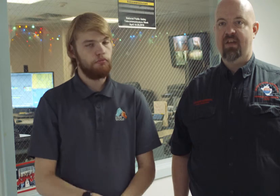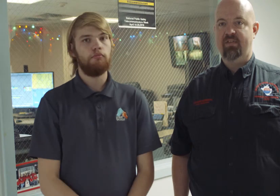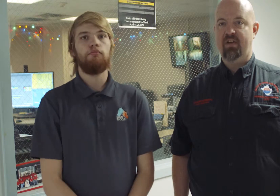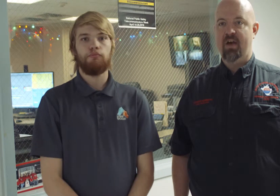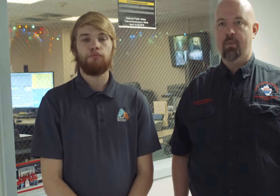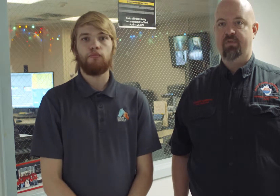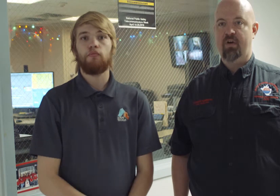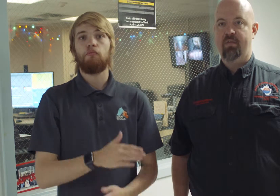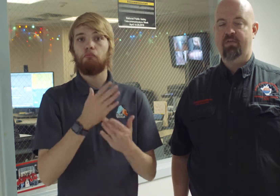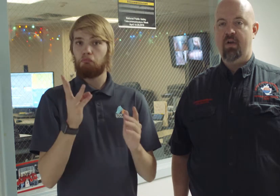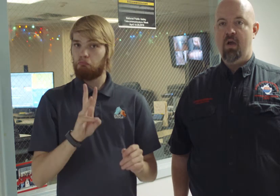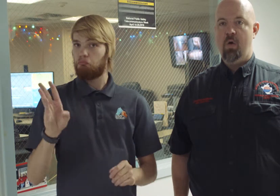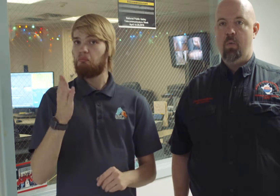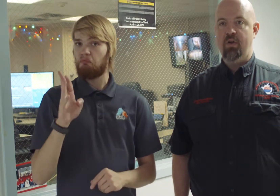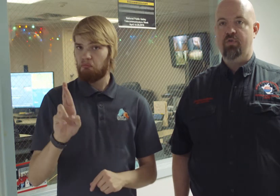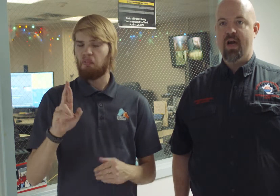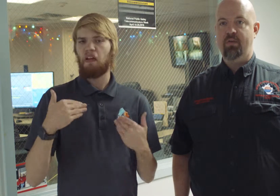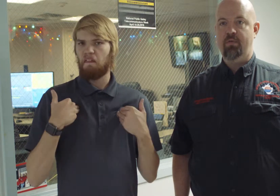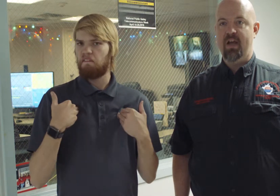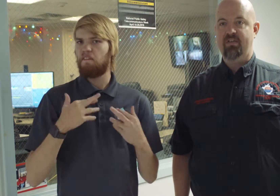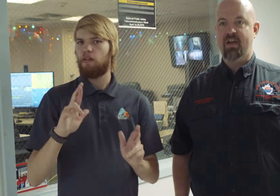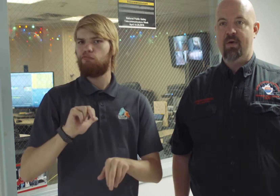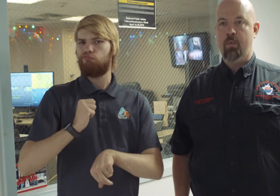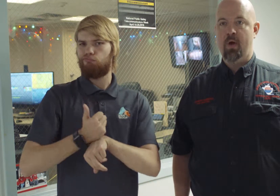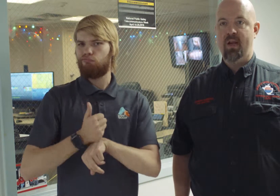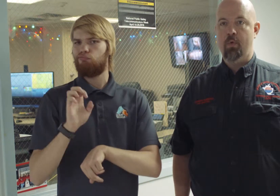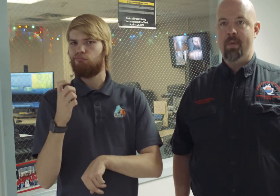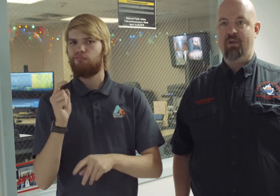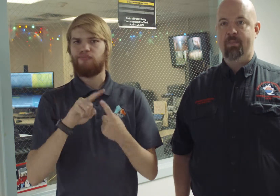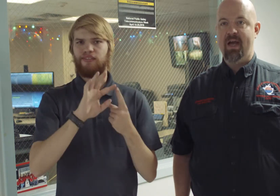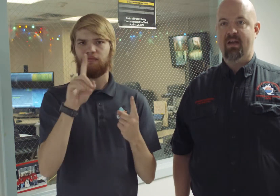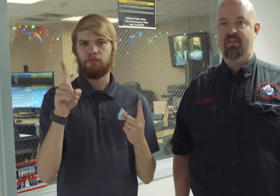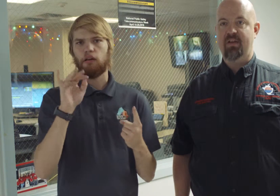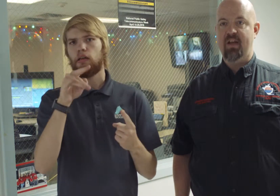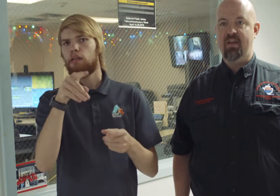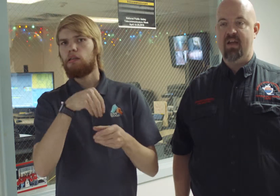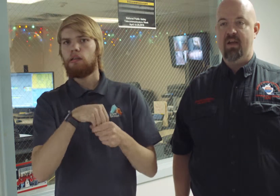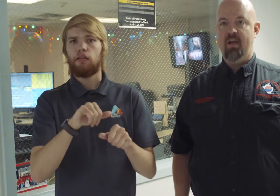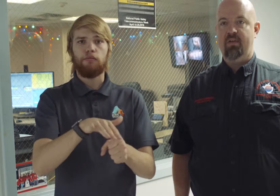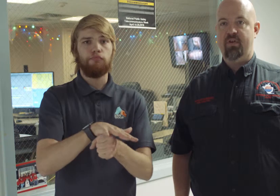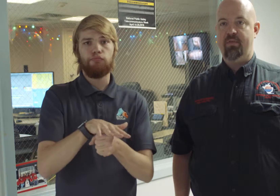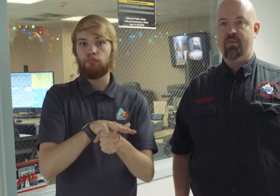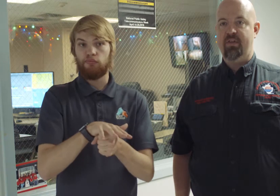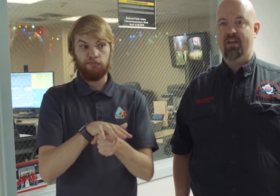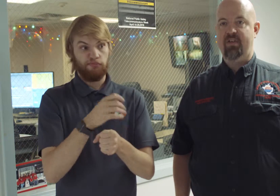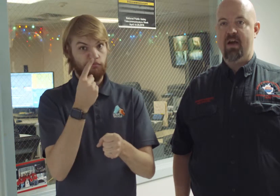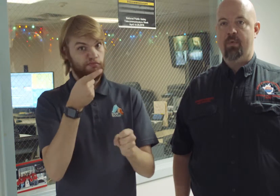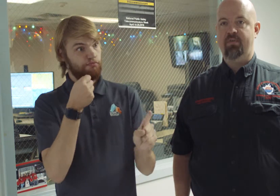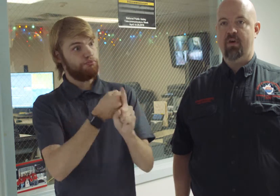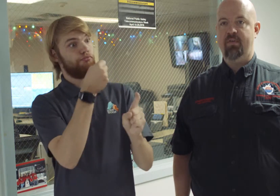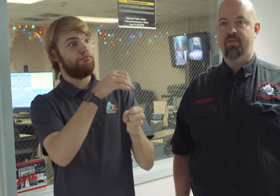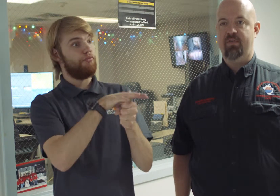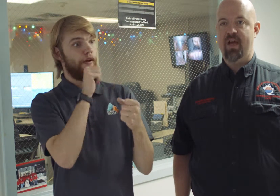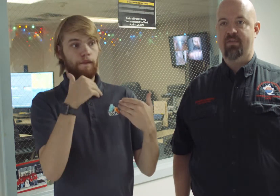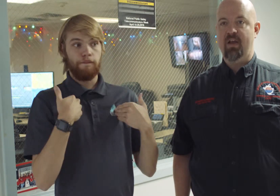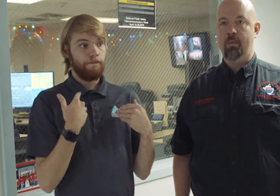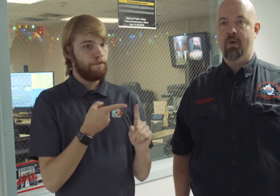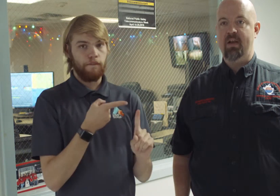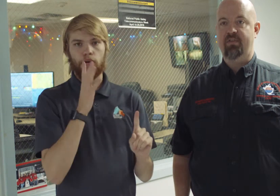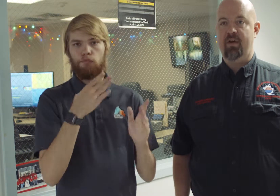text to 911 service, when you try to text 911, it will bounce back and say that text 911 service is not available in this area.